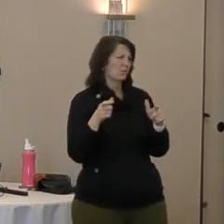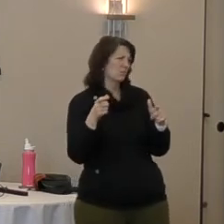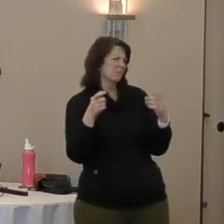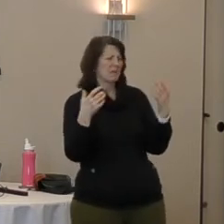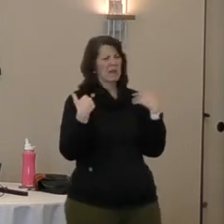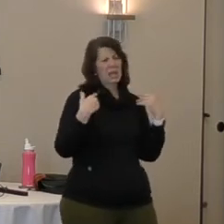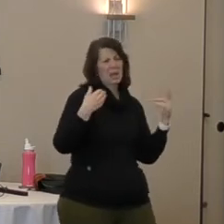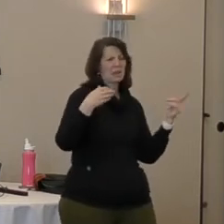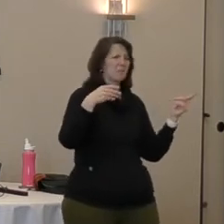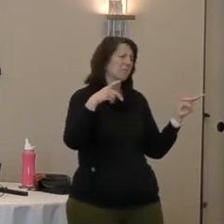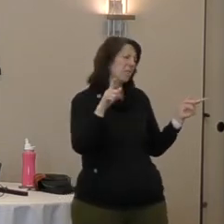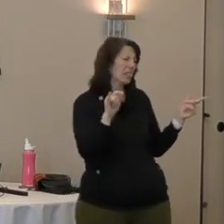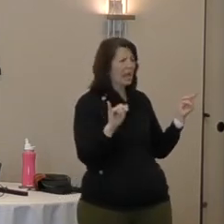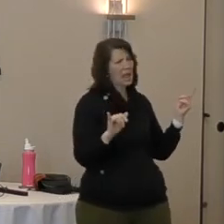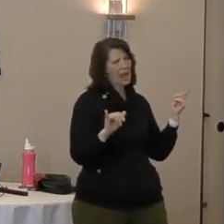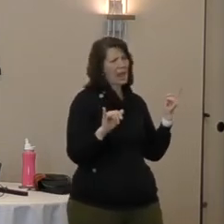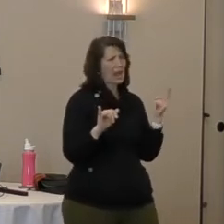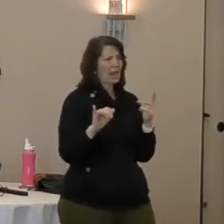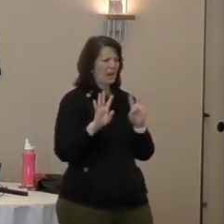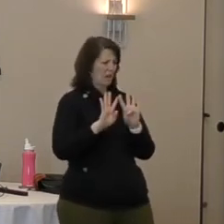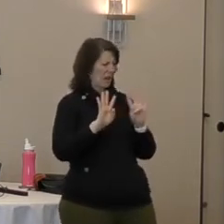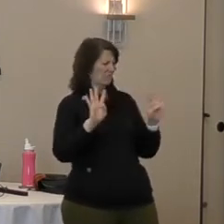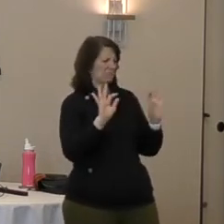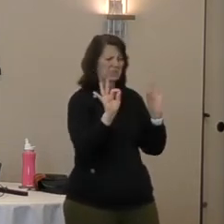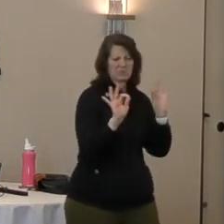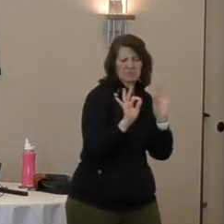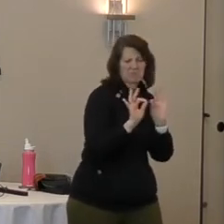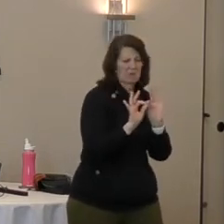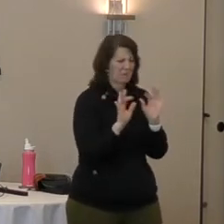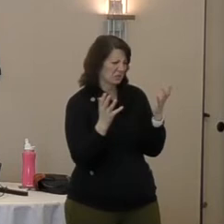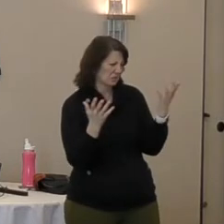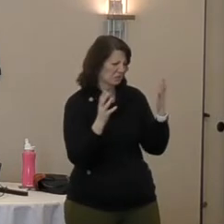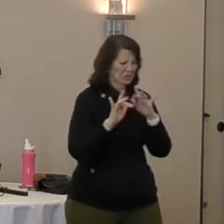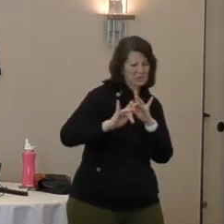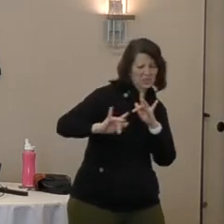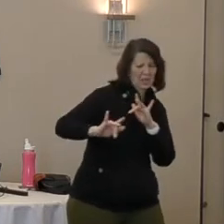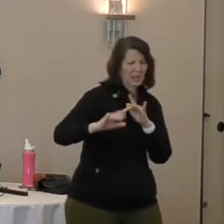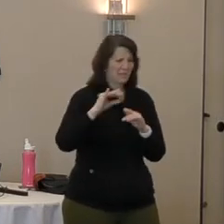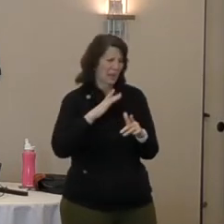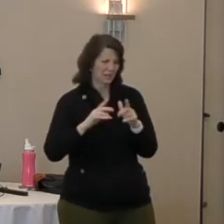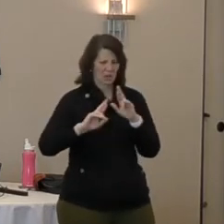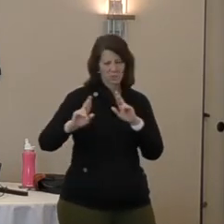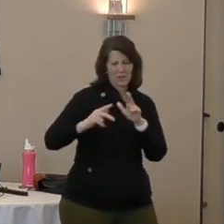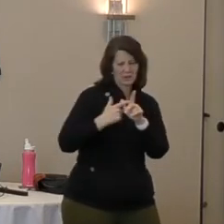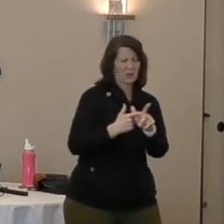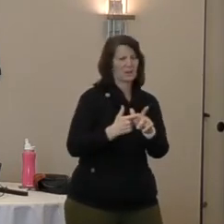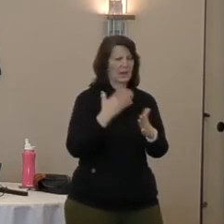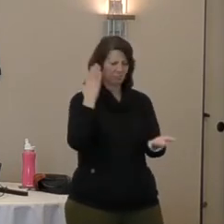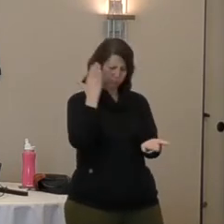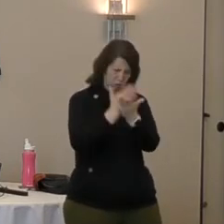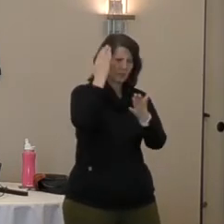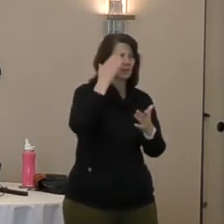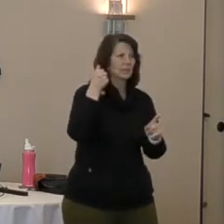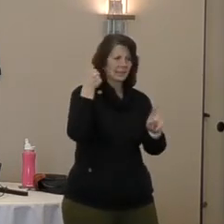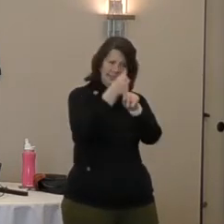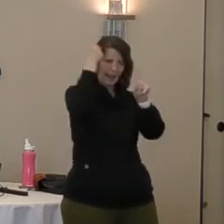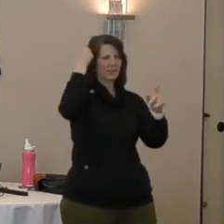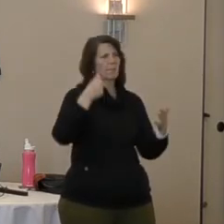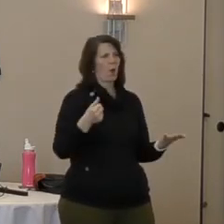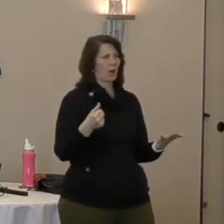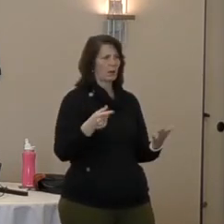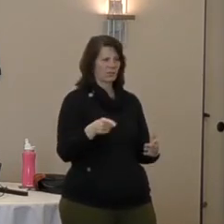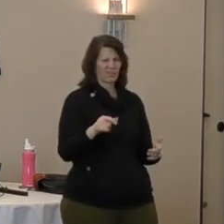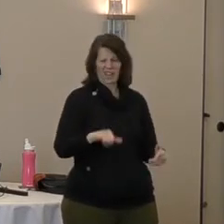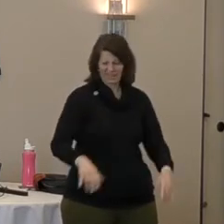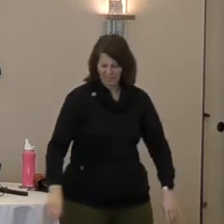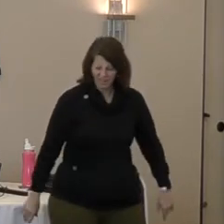or you put in a move or something, and it lines up perfectly, and there's this giant gap, and the guy's getting ready to run through it, and it just knocks the ball off. Right? And you're just